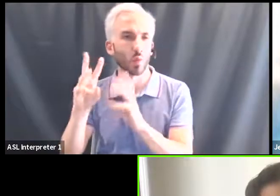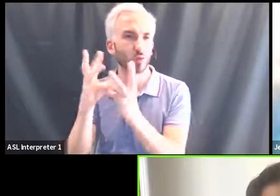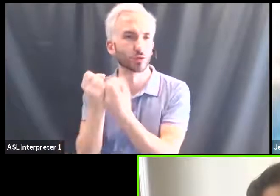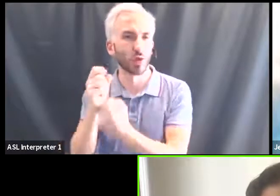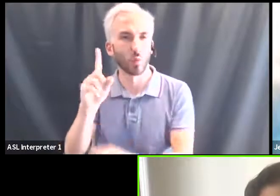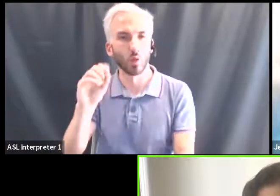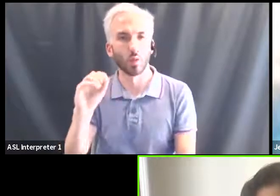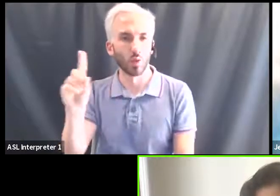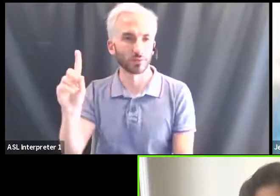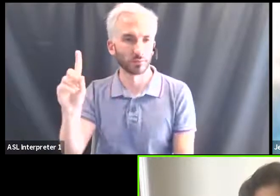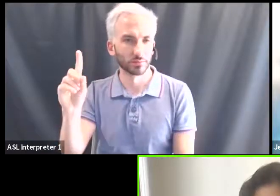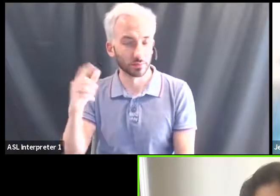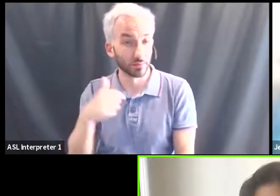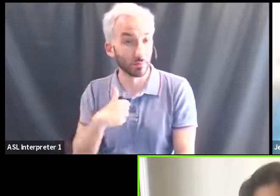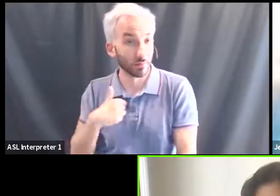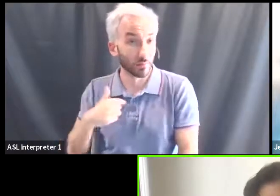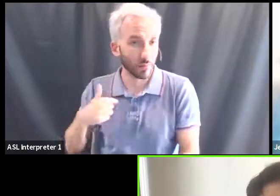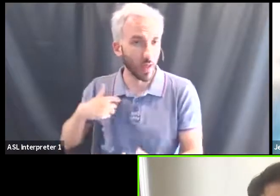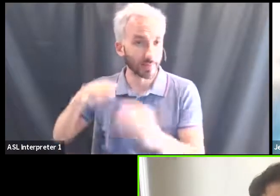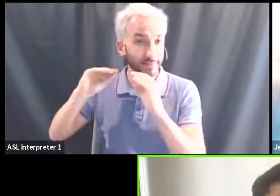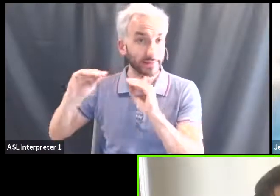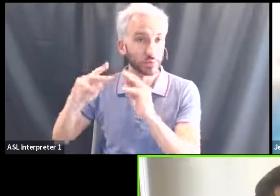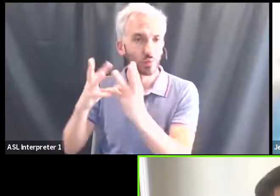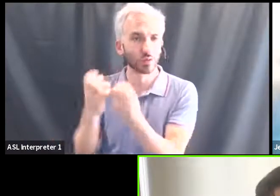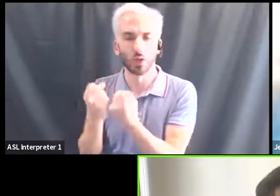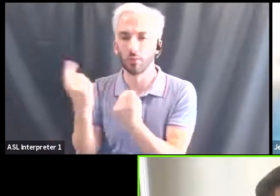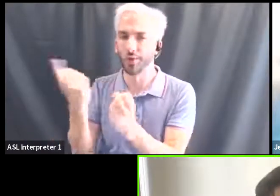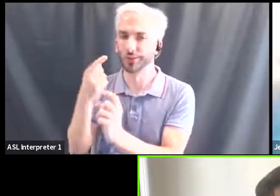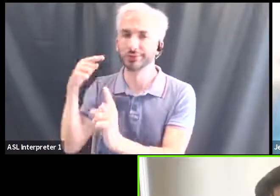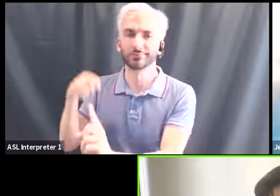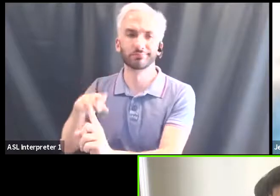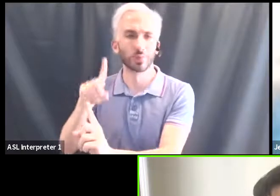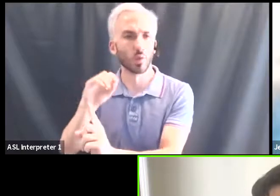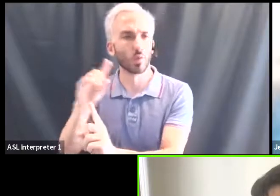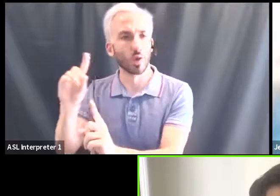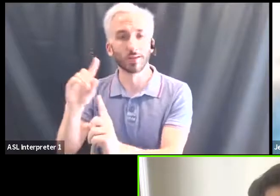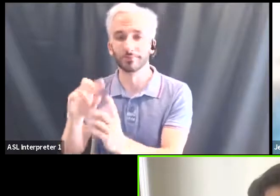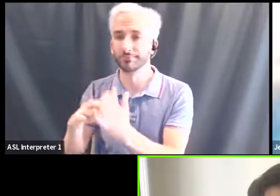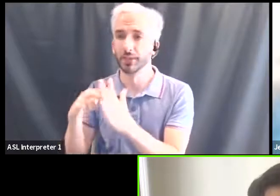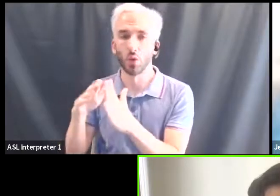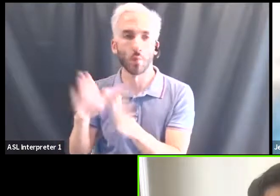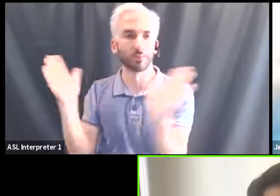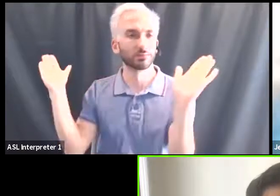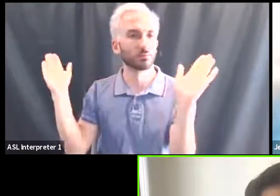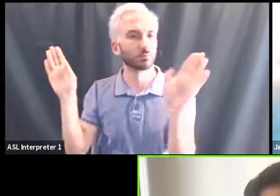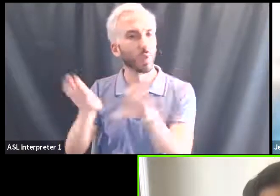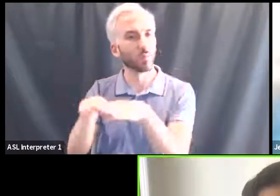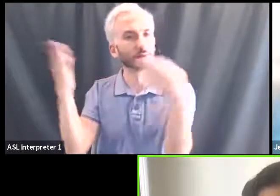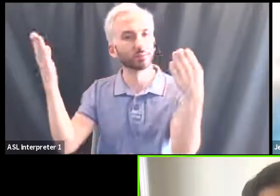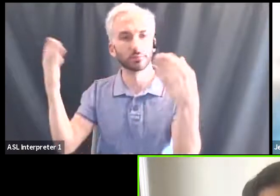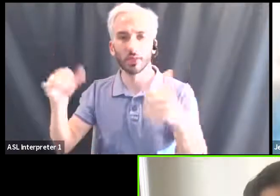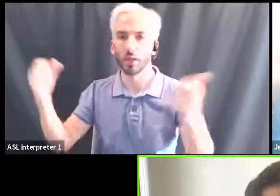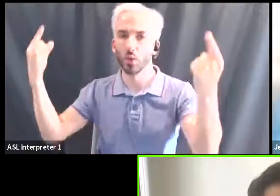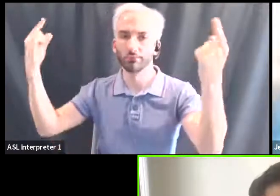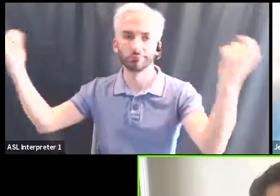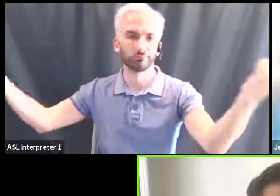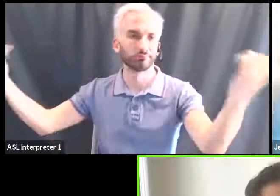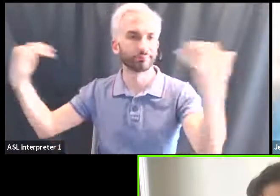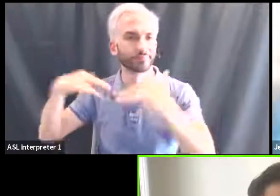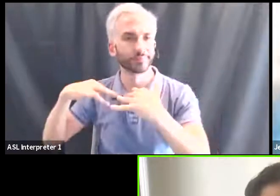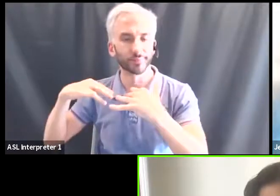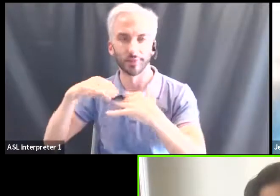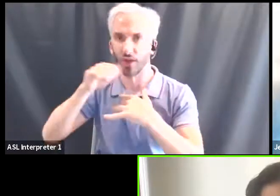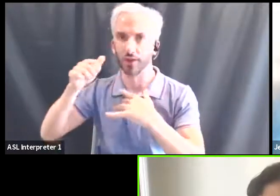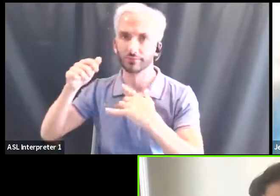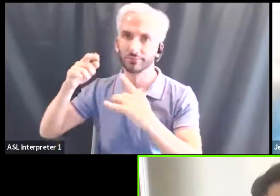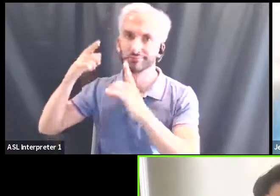of times when I teach arts-based workshops, they're more at that level as well, so that anyone can kind of come in and like pick it up, rather than aiming for